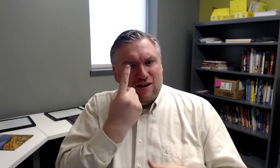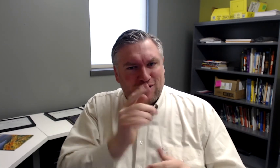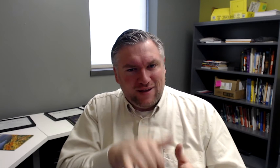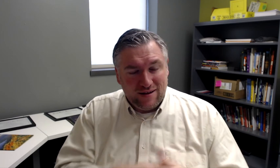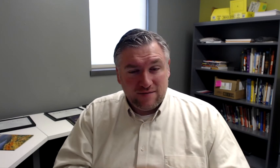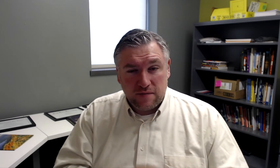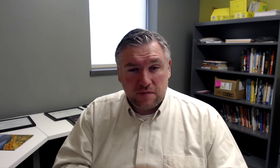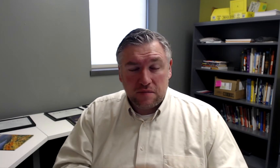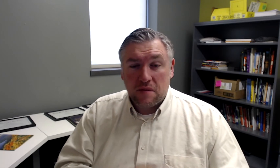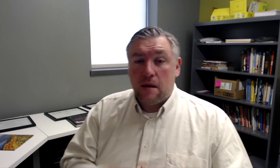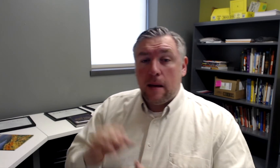understandable.